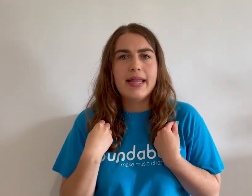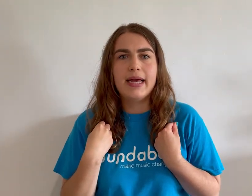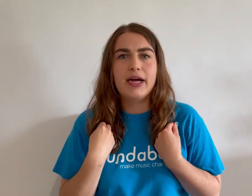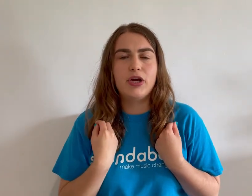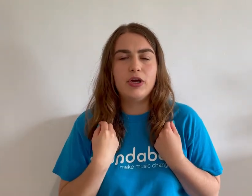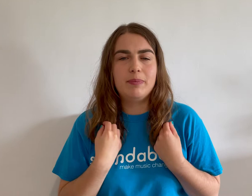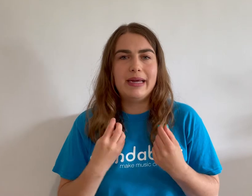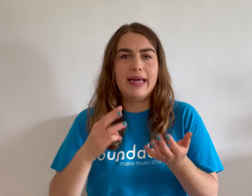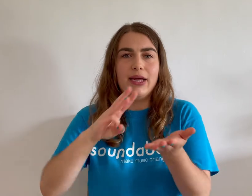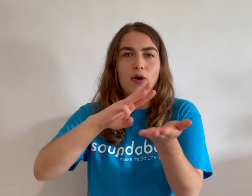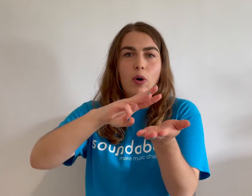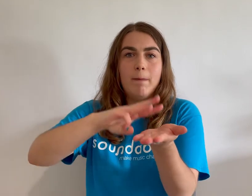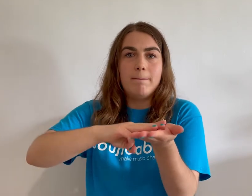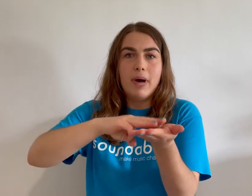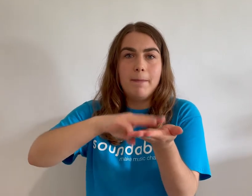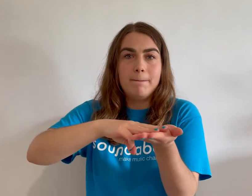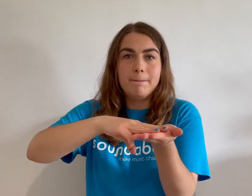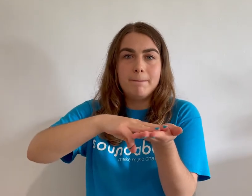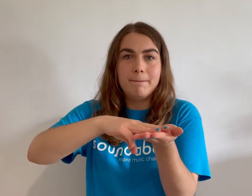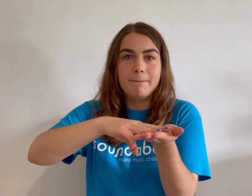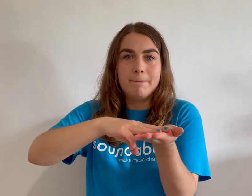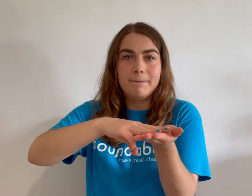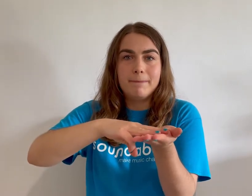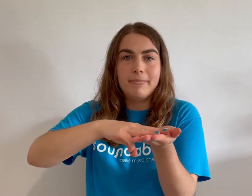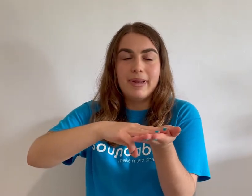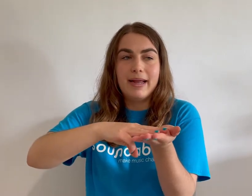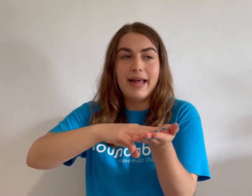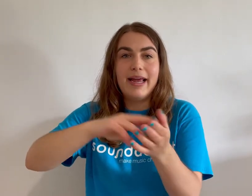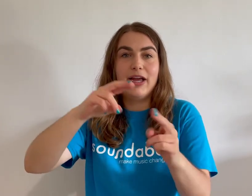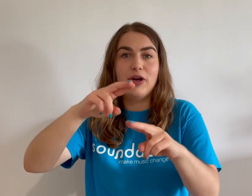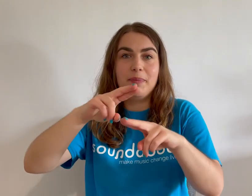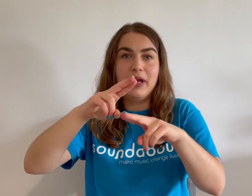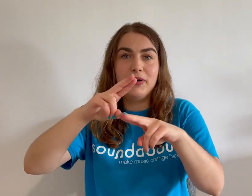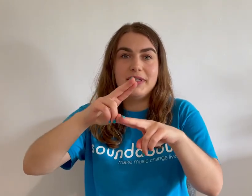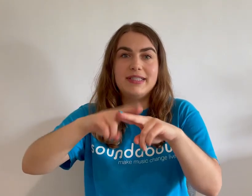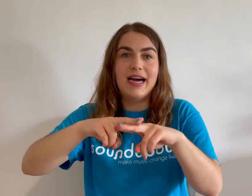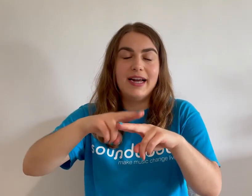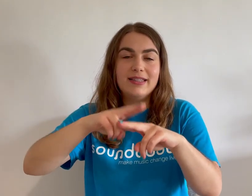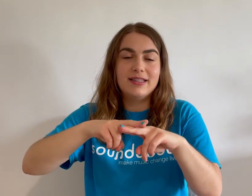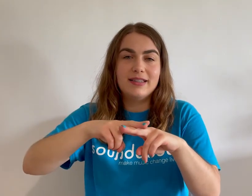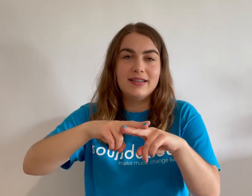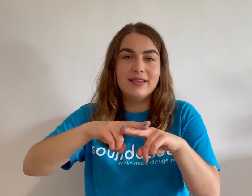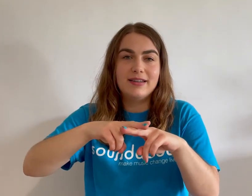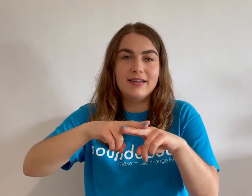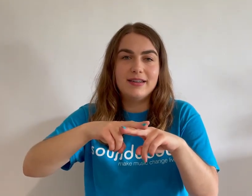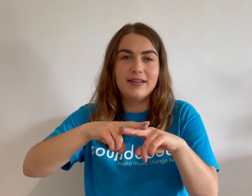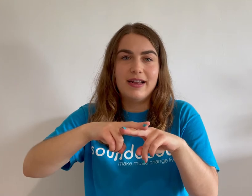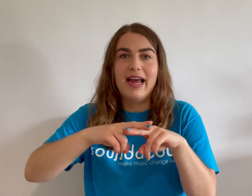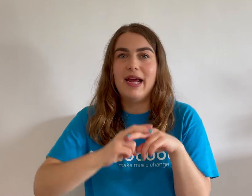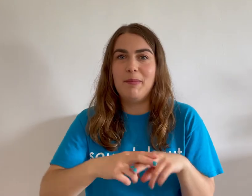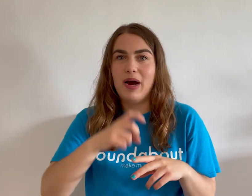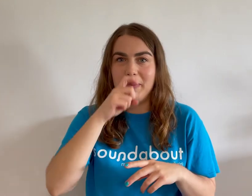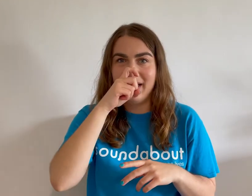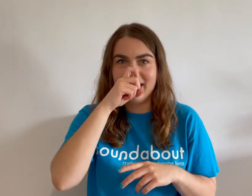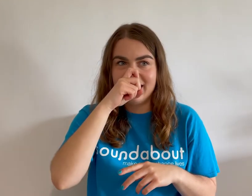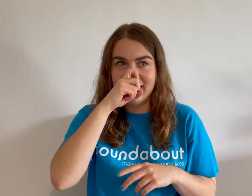That could be your mum, it could be your dad, it might be a